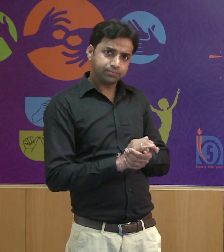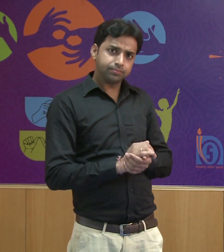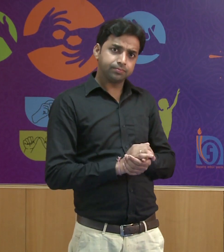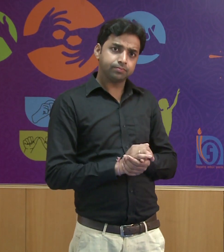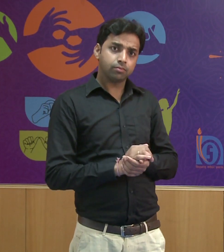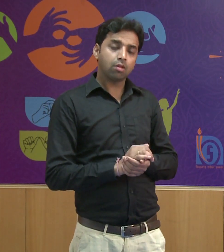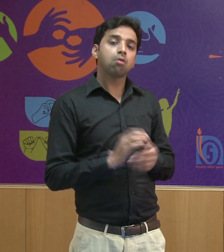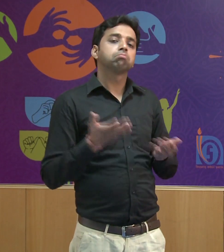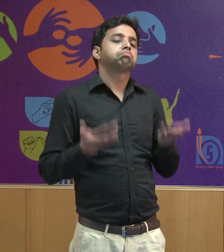Perhaps not,